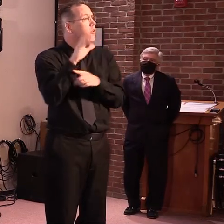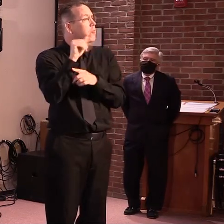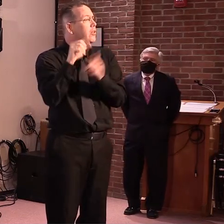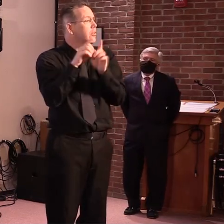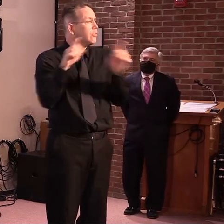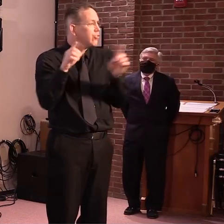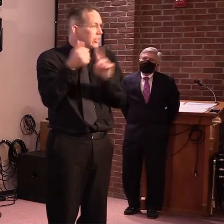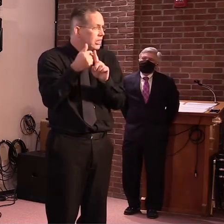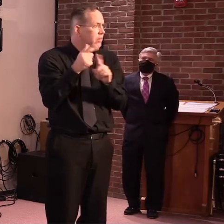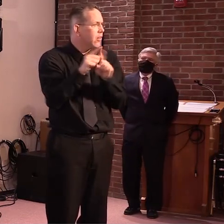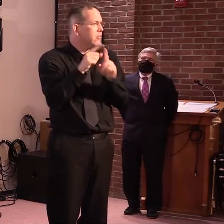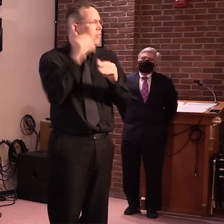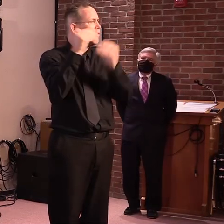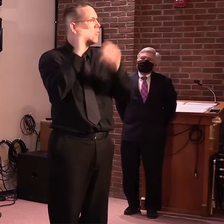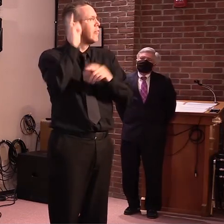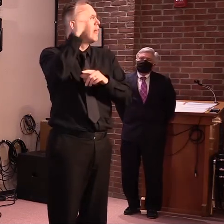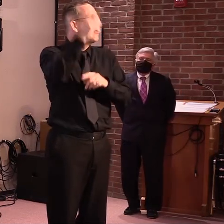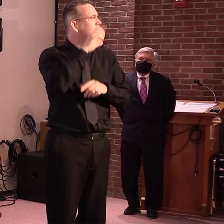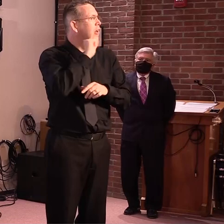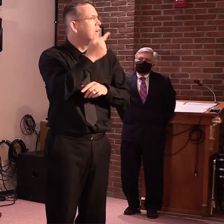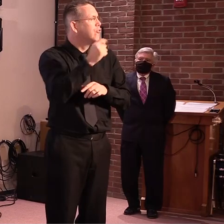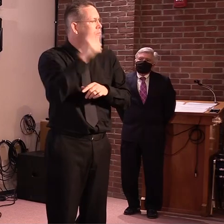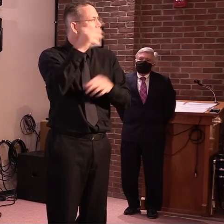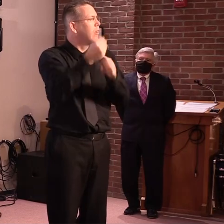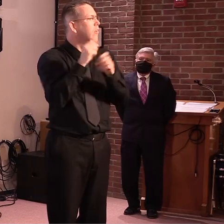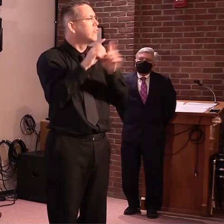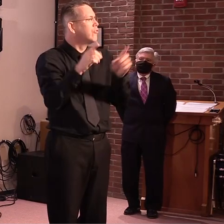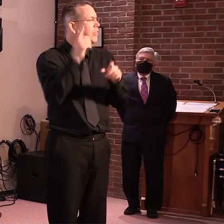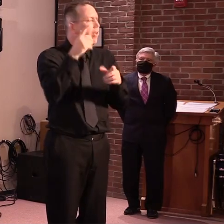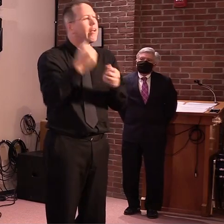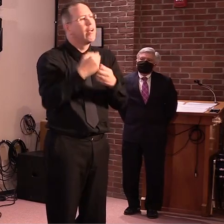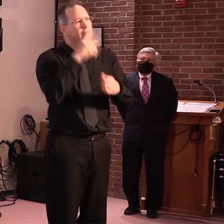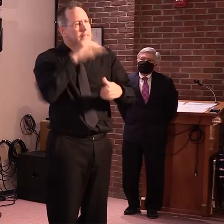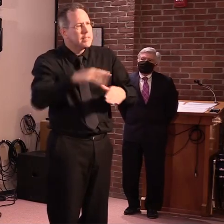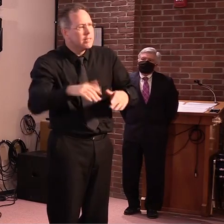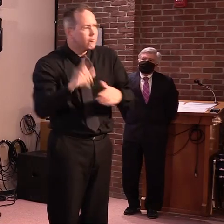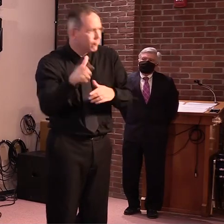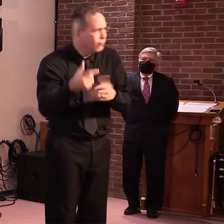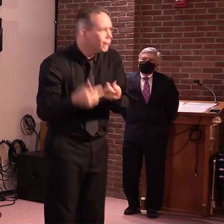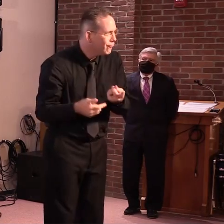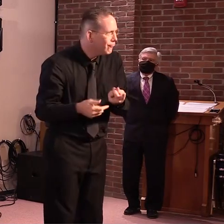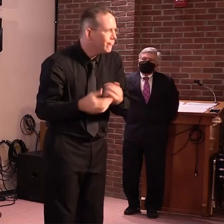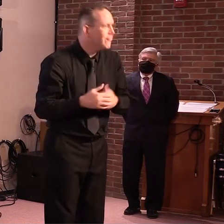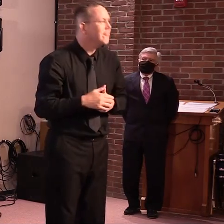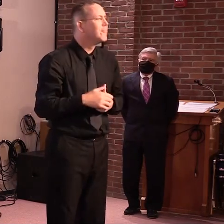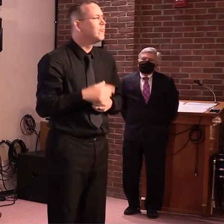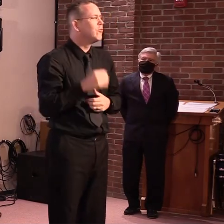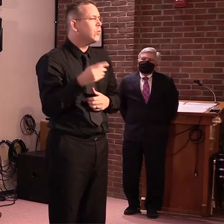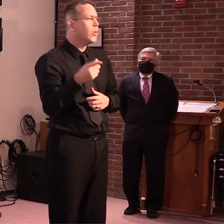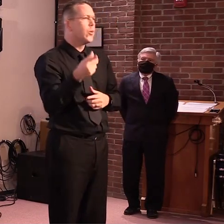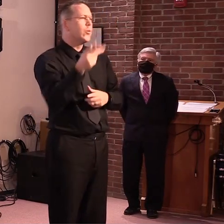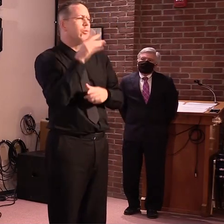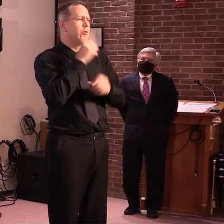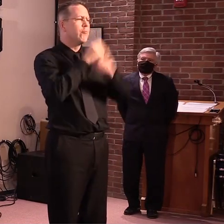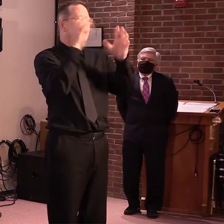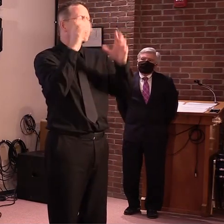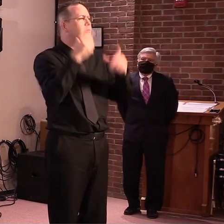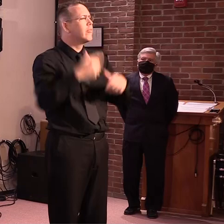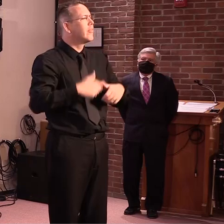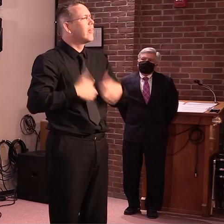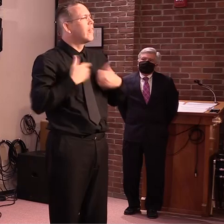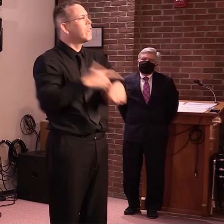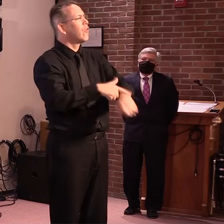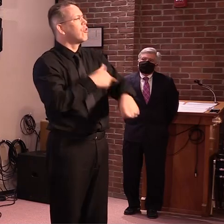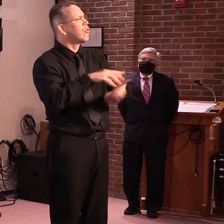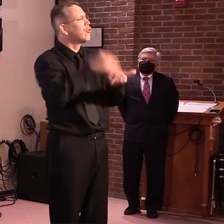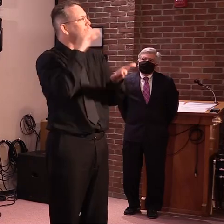that the McClure Foundation would focus its mission on improving access to lifelong learning. And so on their behalf, our message again to the class